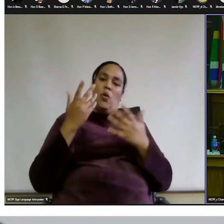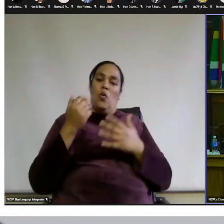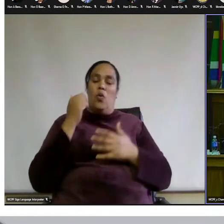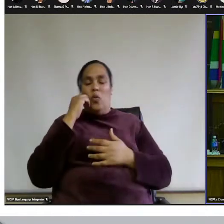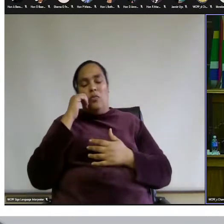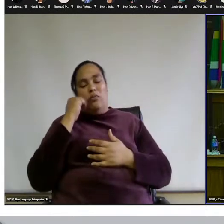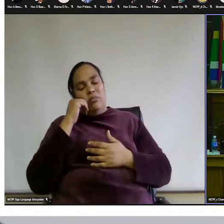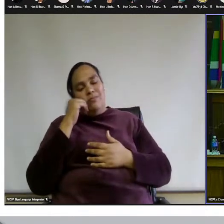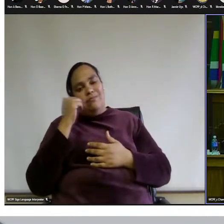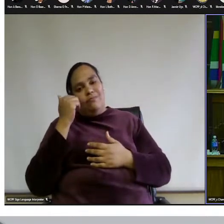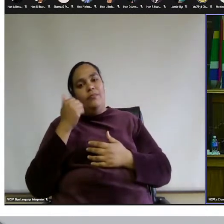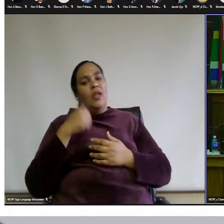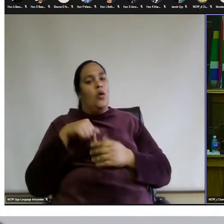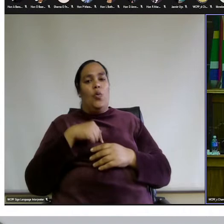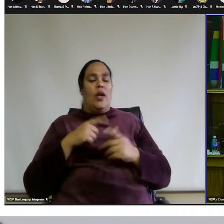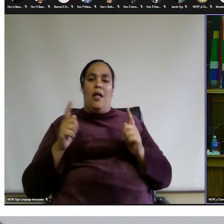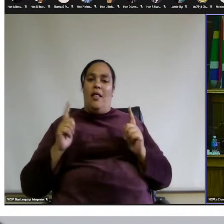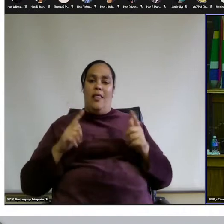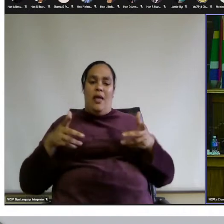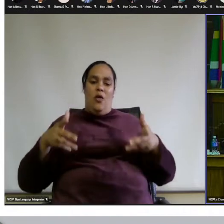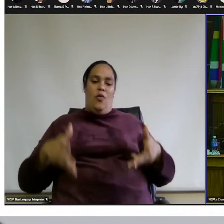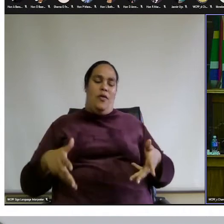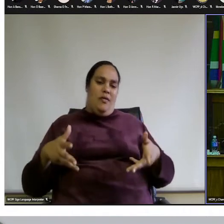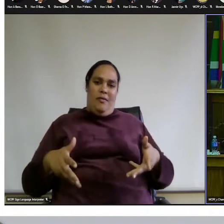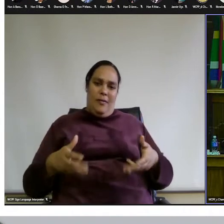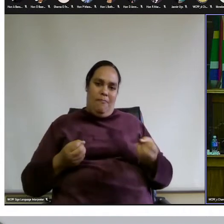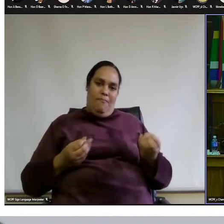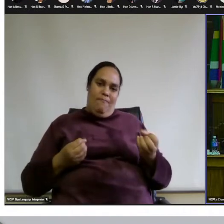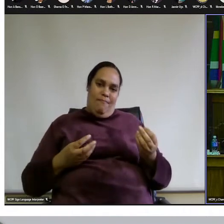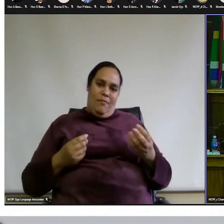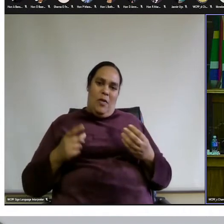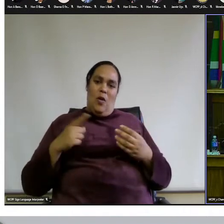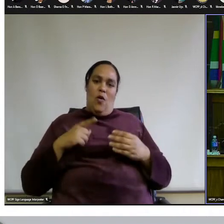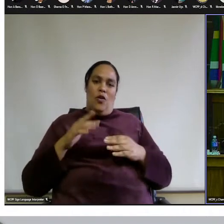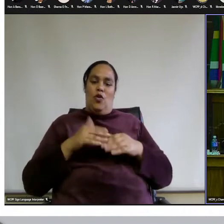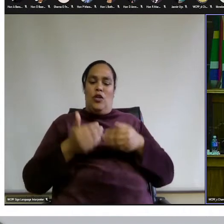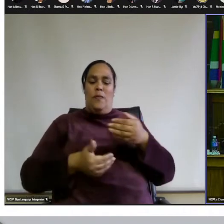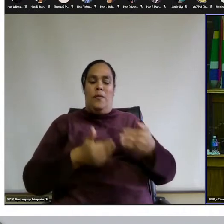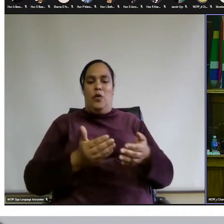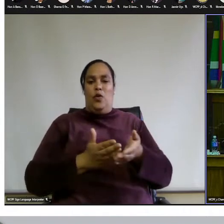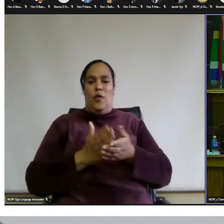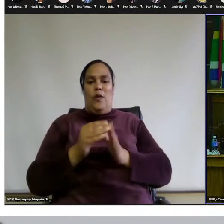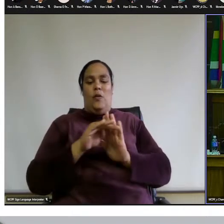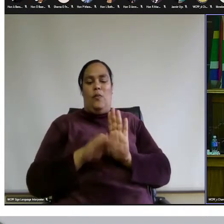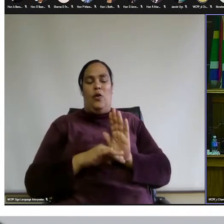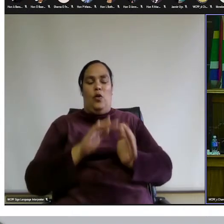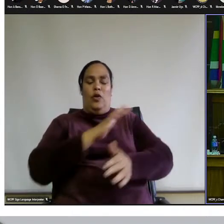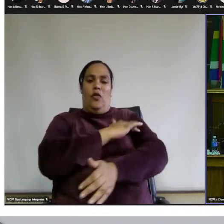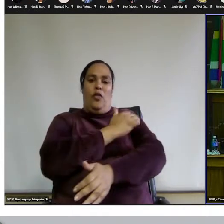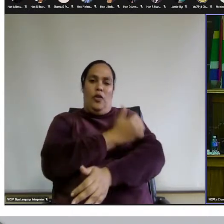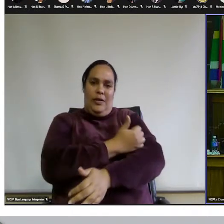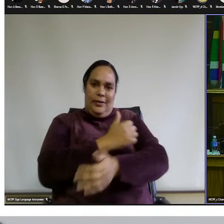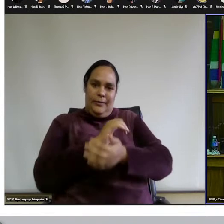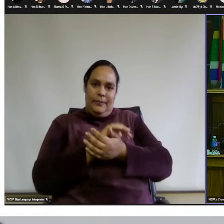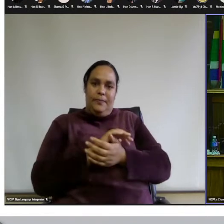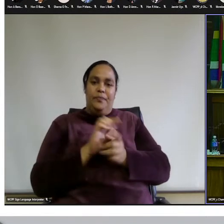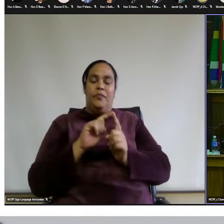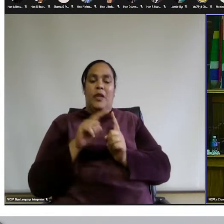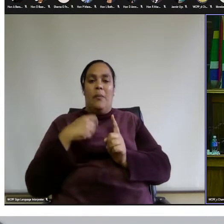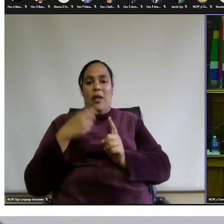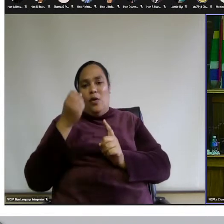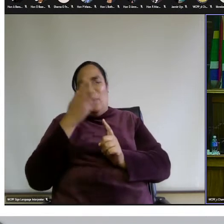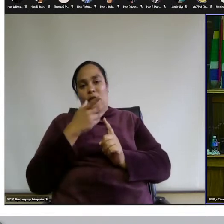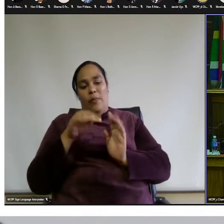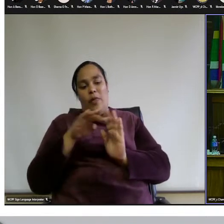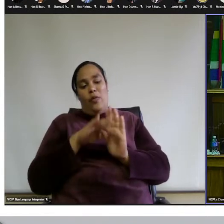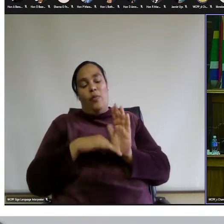condolences will not be allowed in this sitting that have not been processed by the programming authority. I've been informed that in the